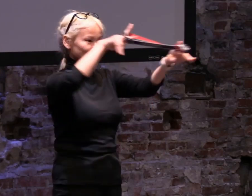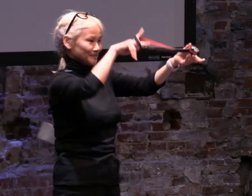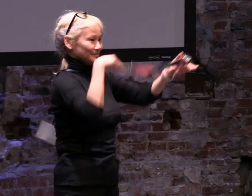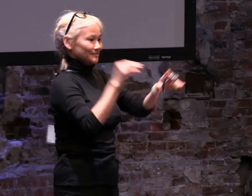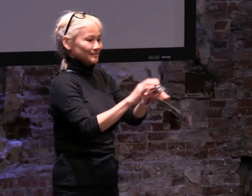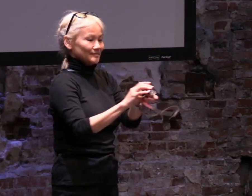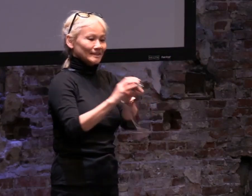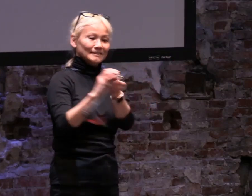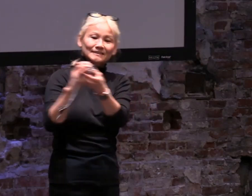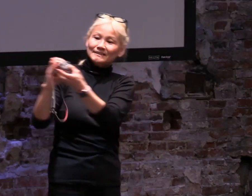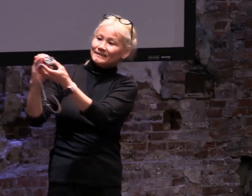is this.